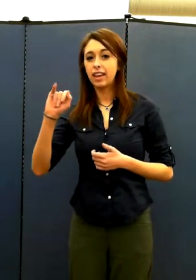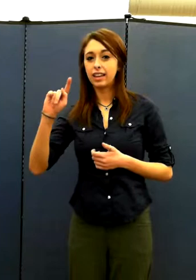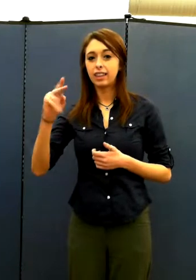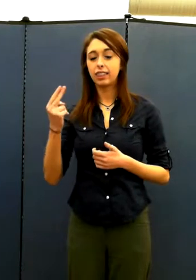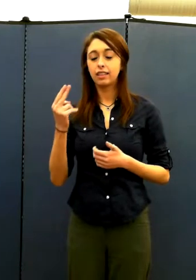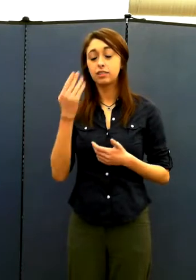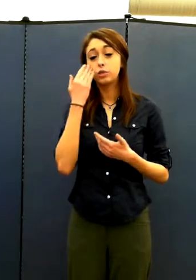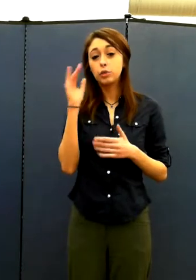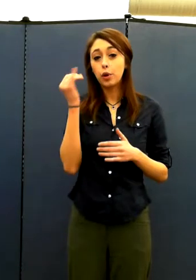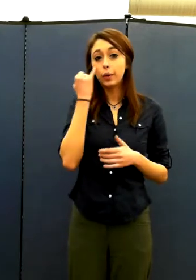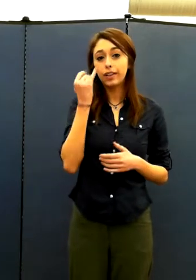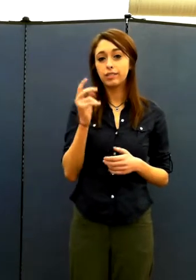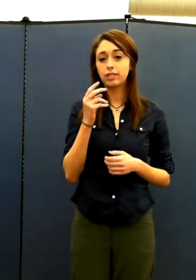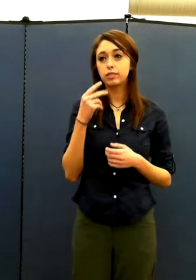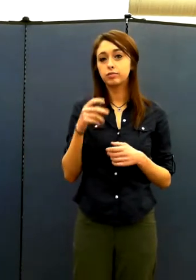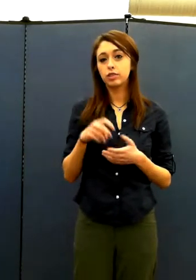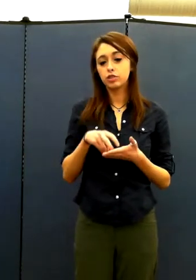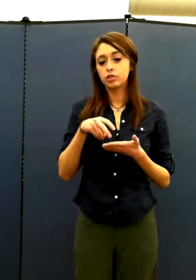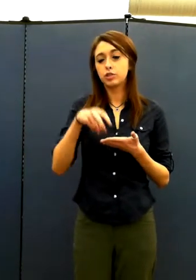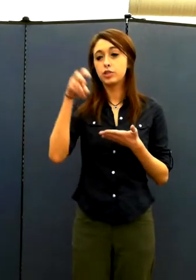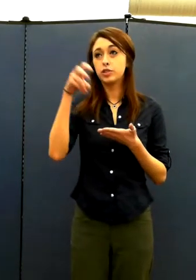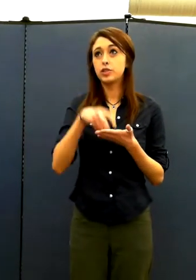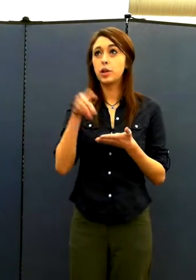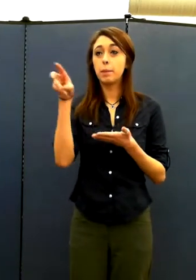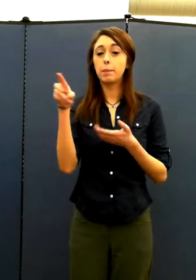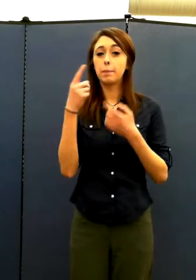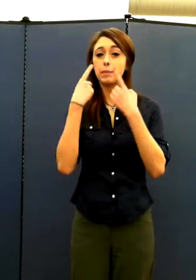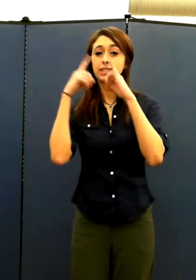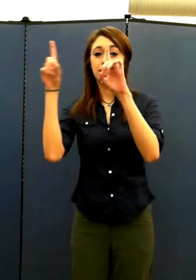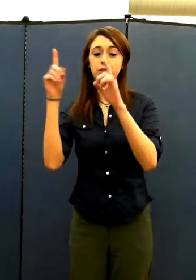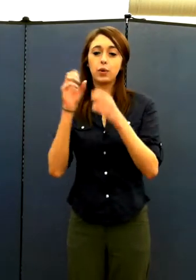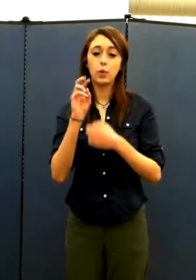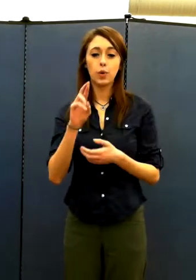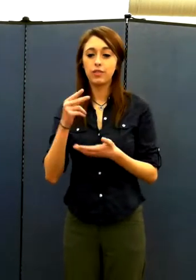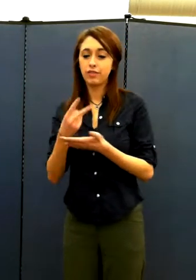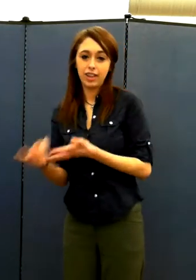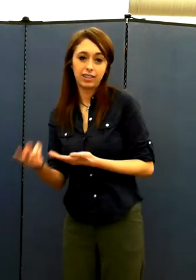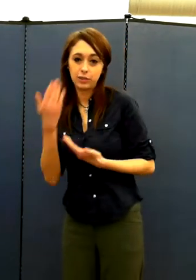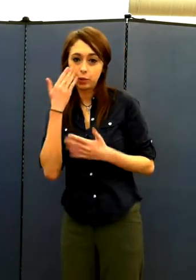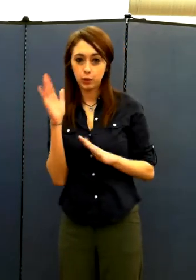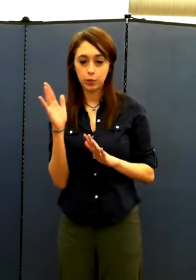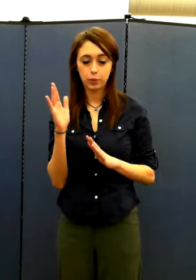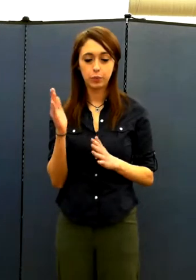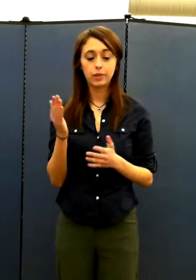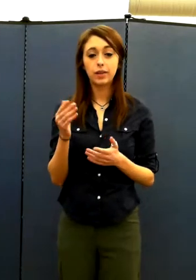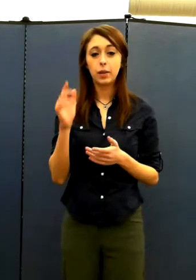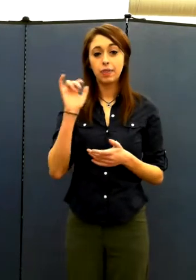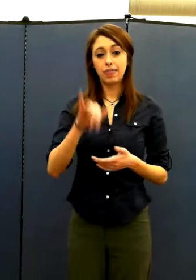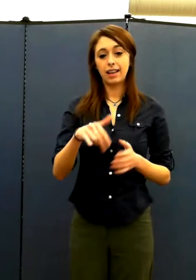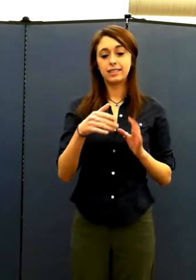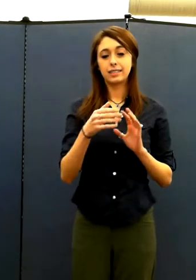down, but you'll never know unless you take that jump. So that's what this presentation has to relate on in regards to that